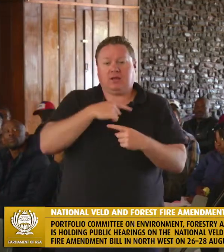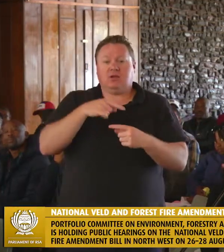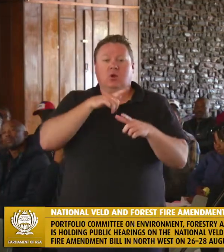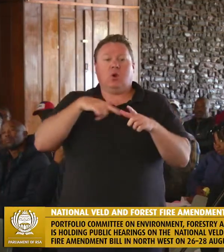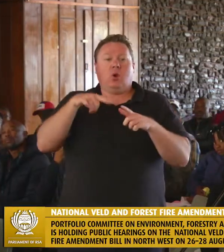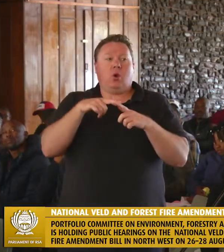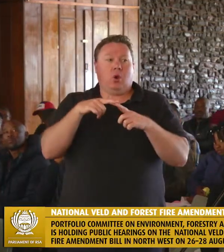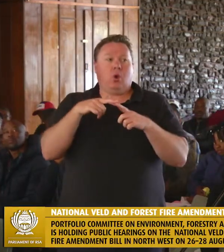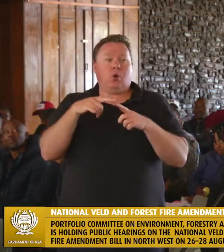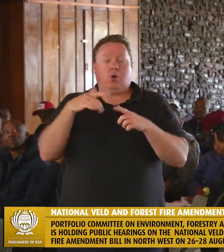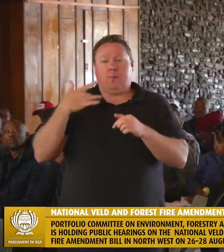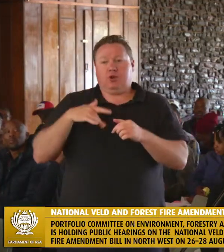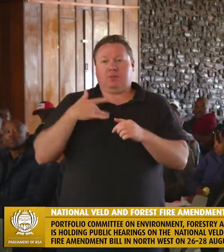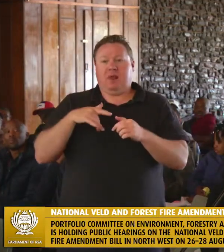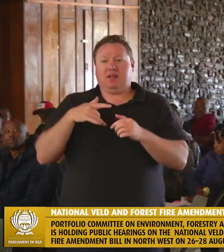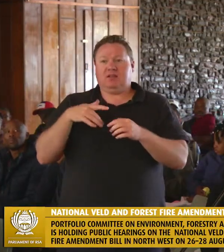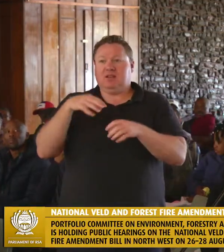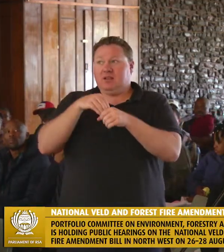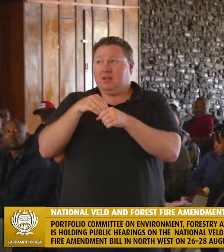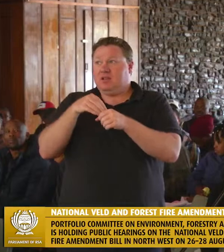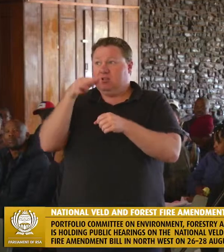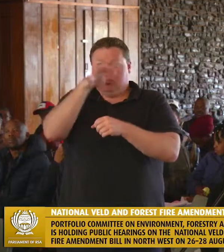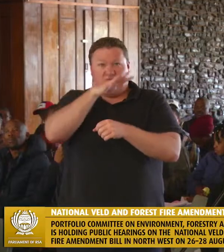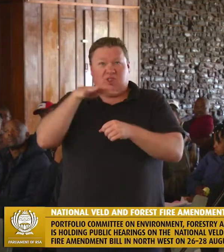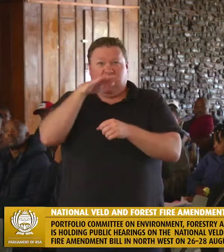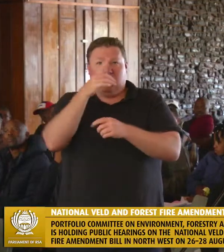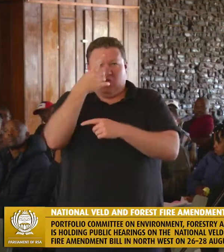municipalities are we in the right platform.